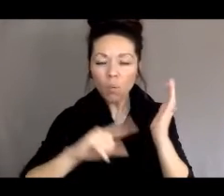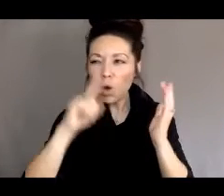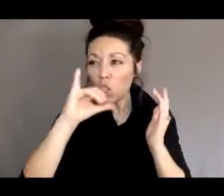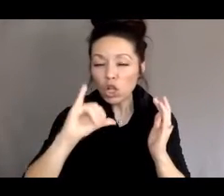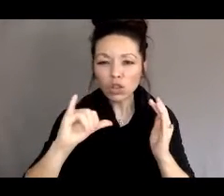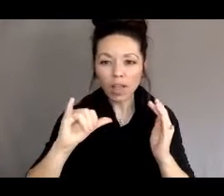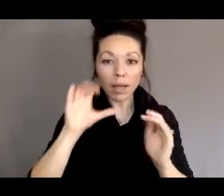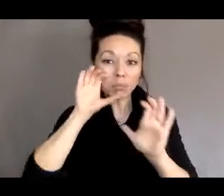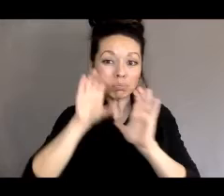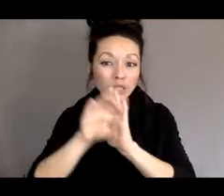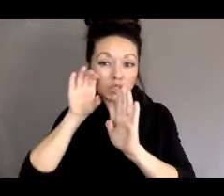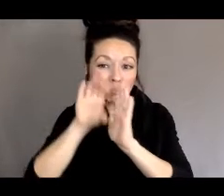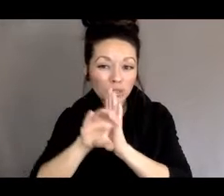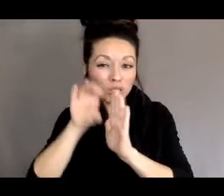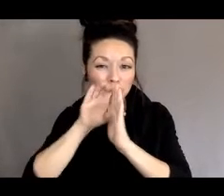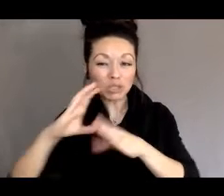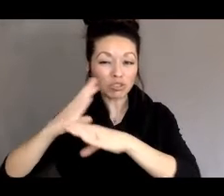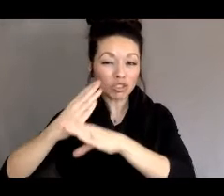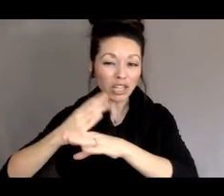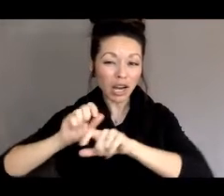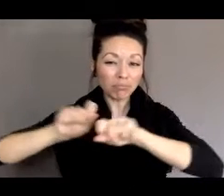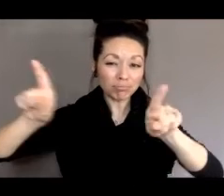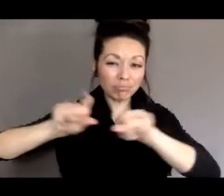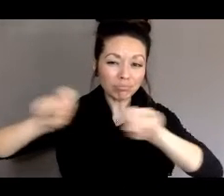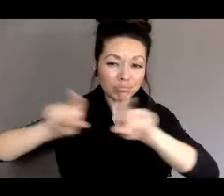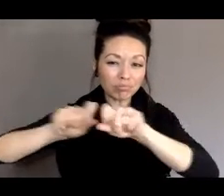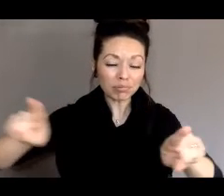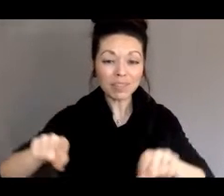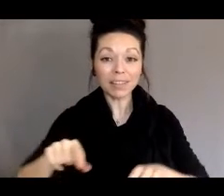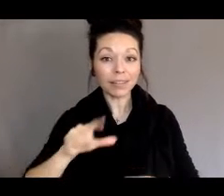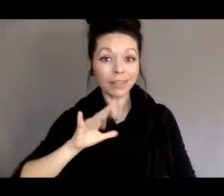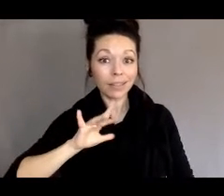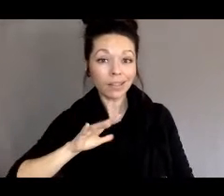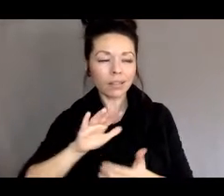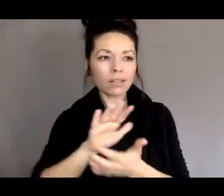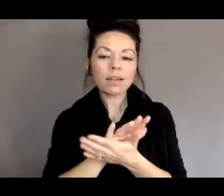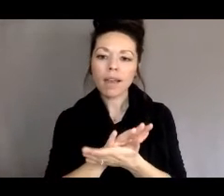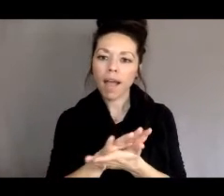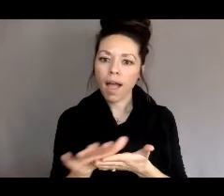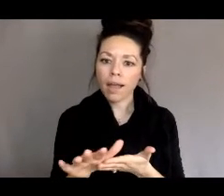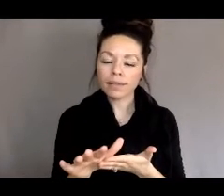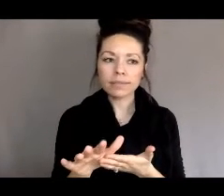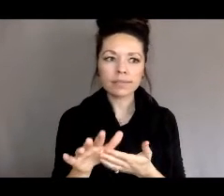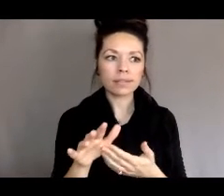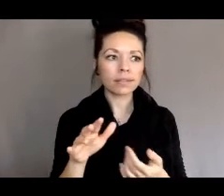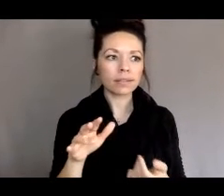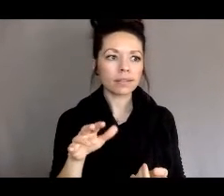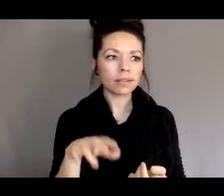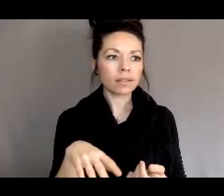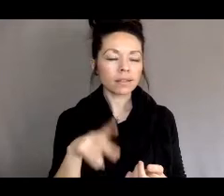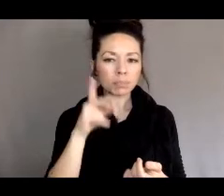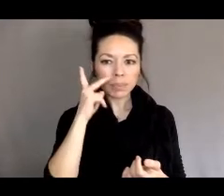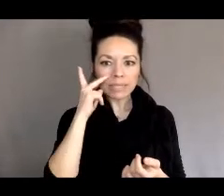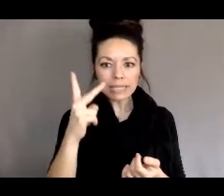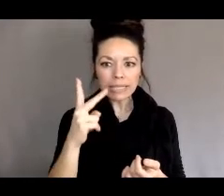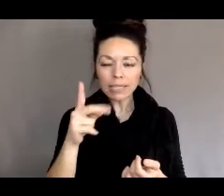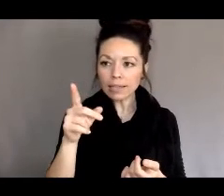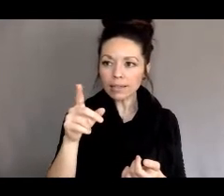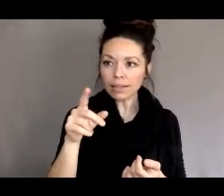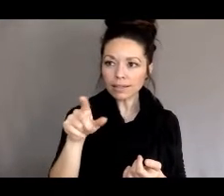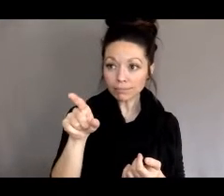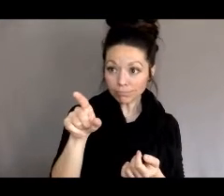via Zoom. And it was nice to see people see